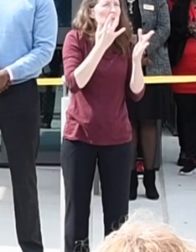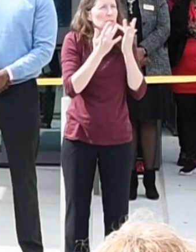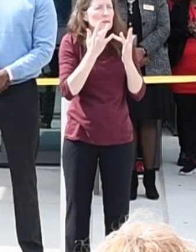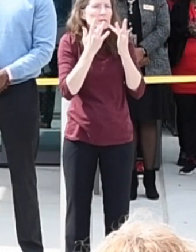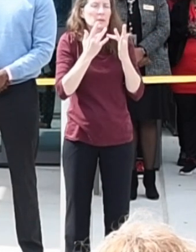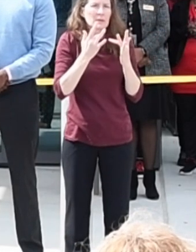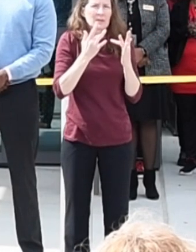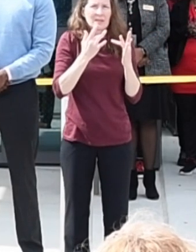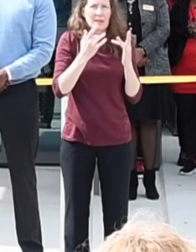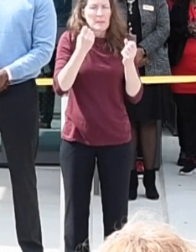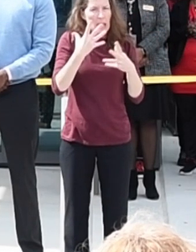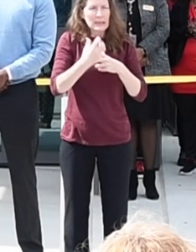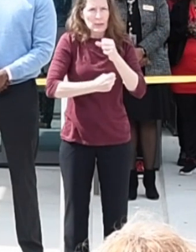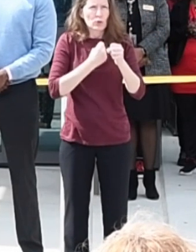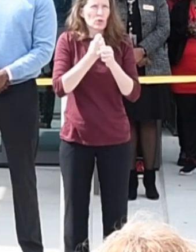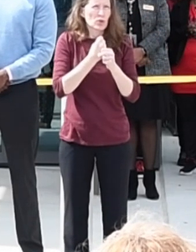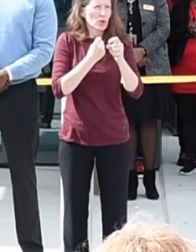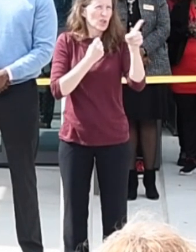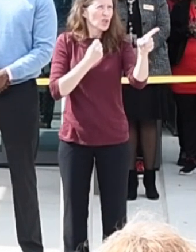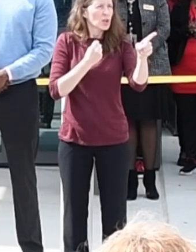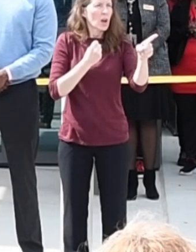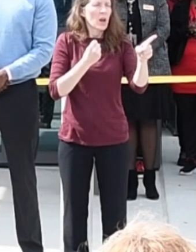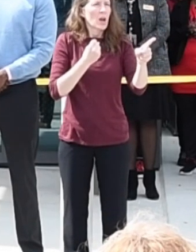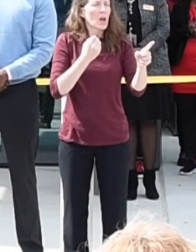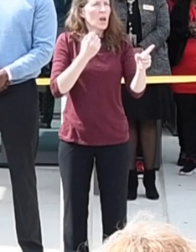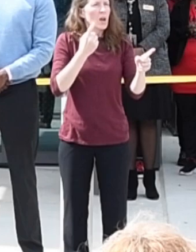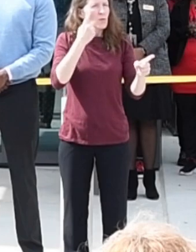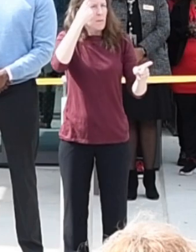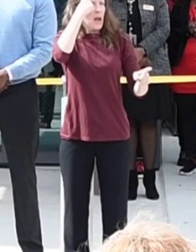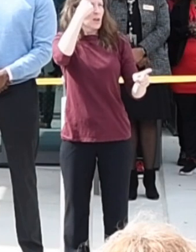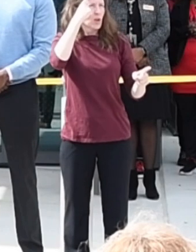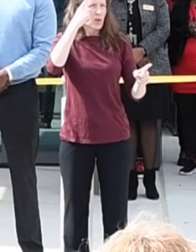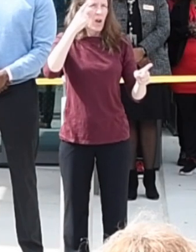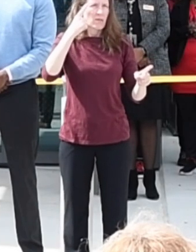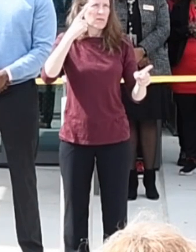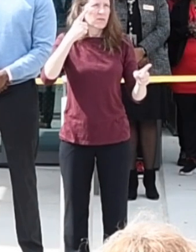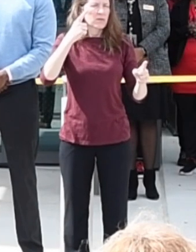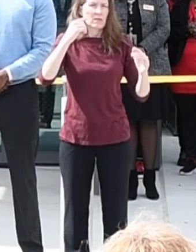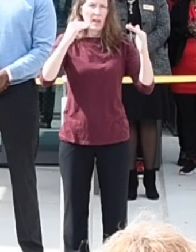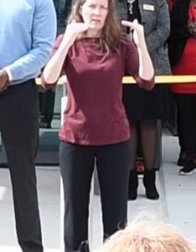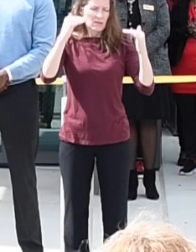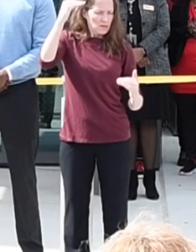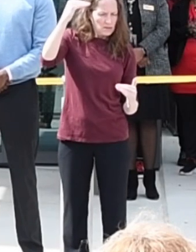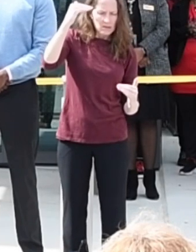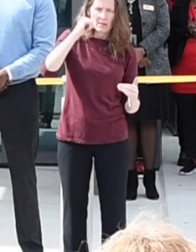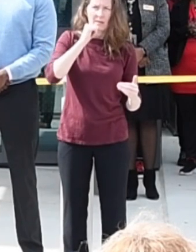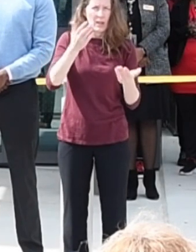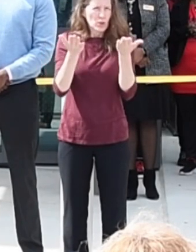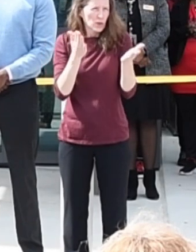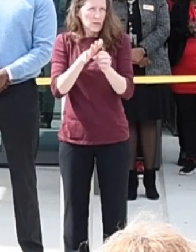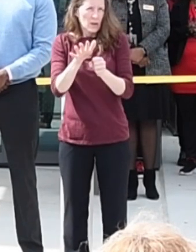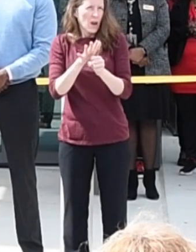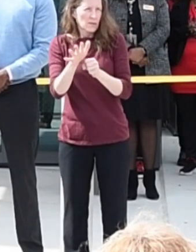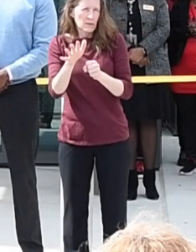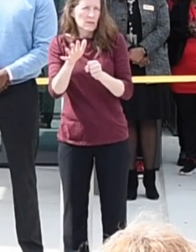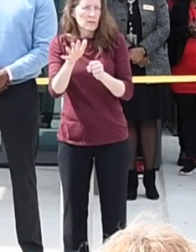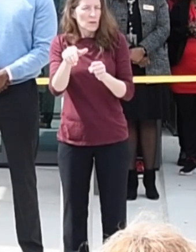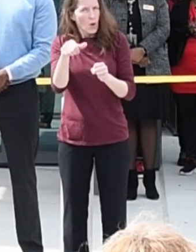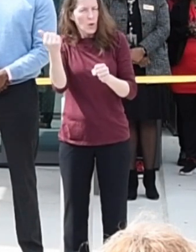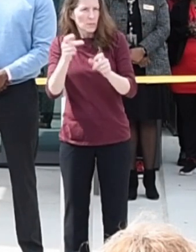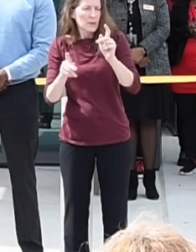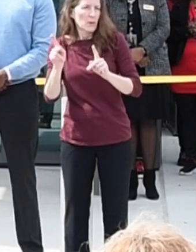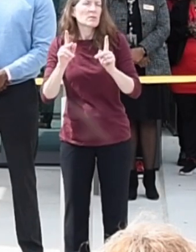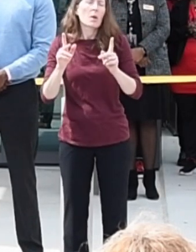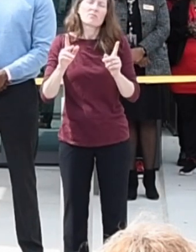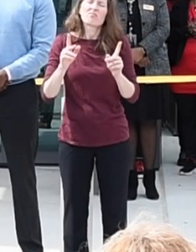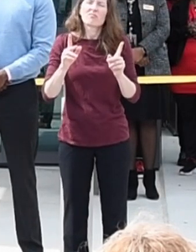visible reminder of inequity in our community, I believe with the gathering of the power of the people and the efforts